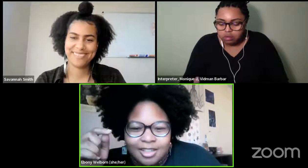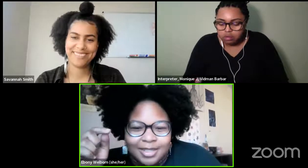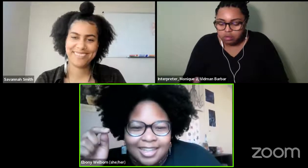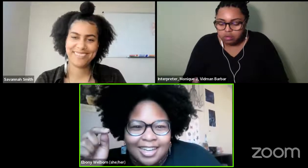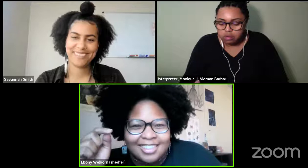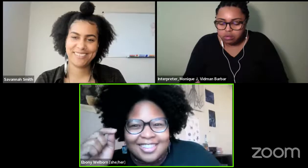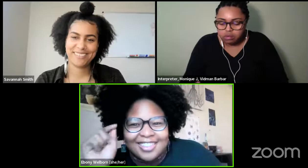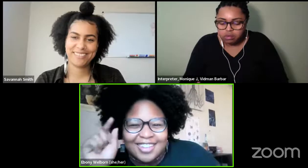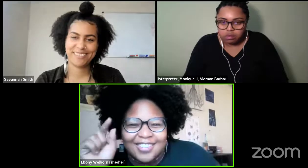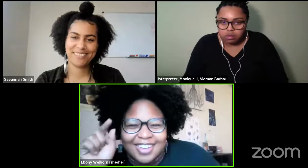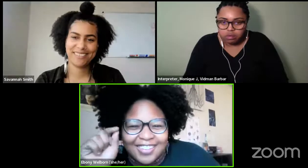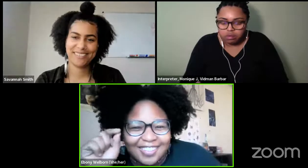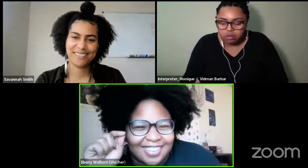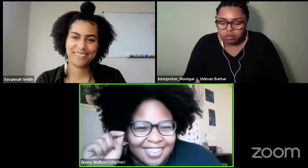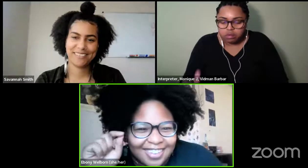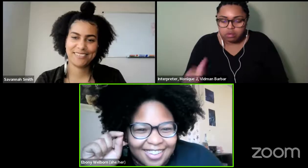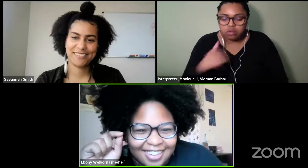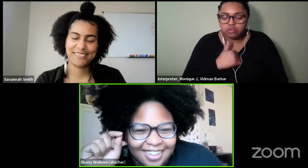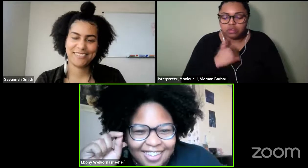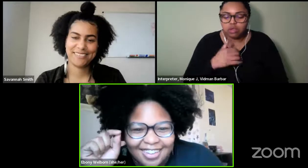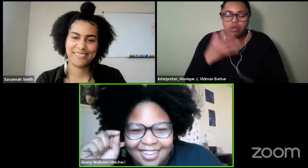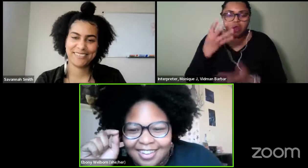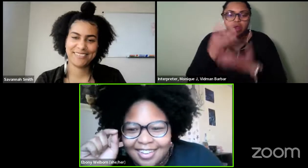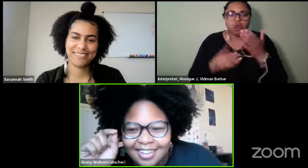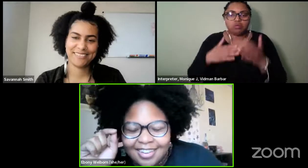Sorry, I lost my slides. Here we go.